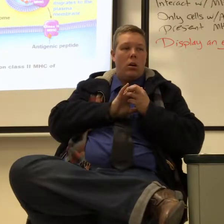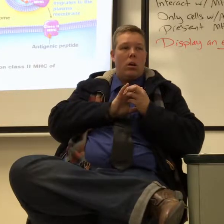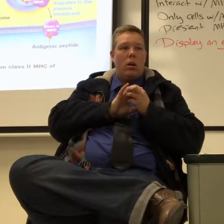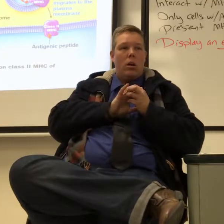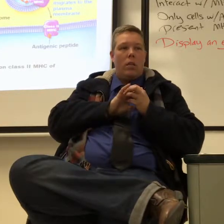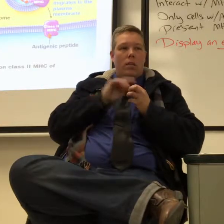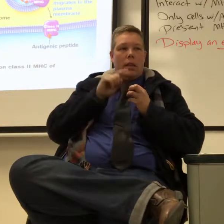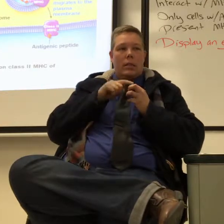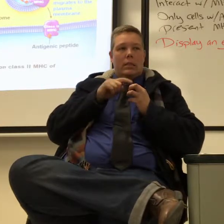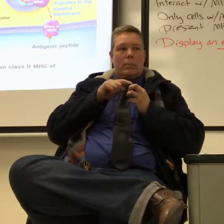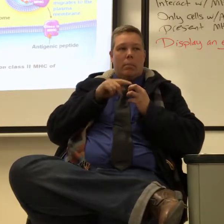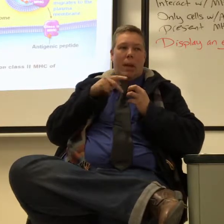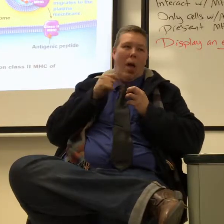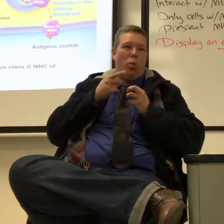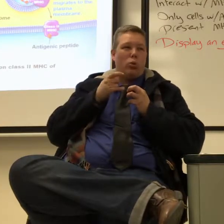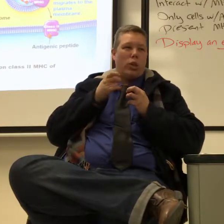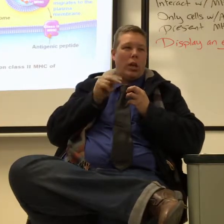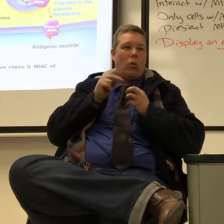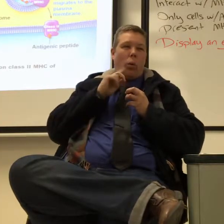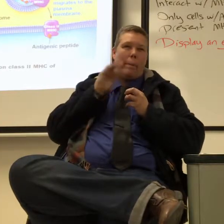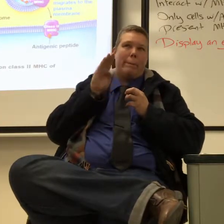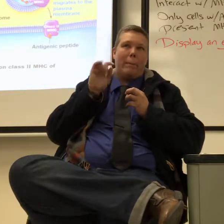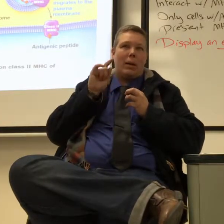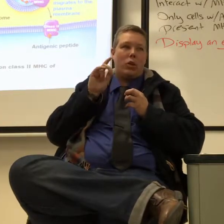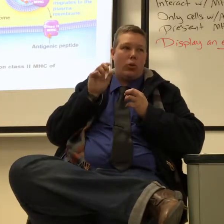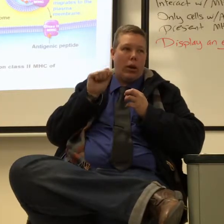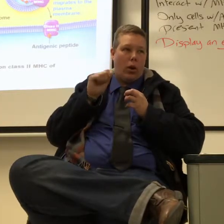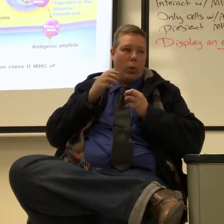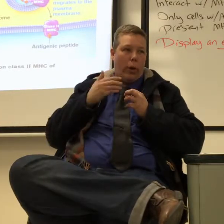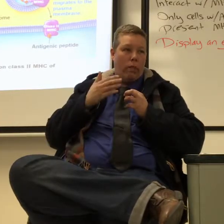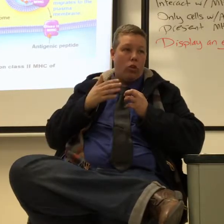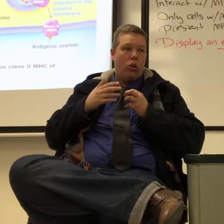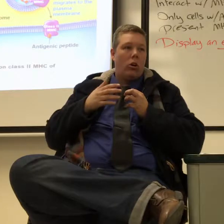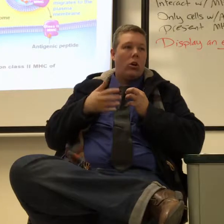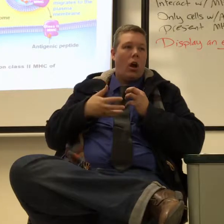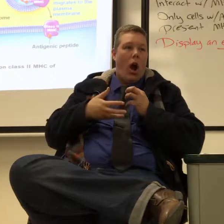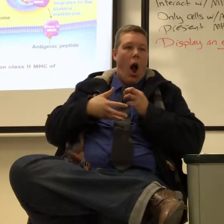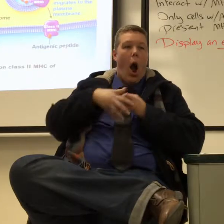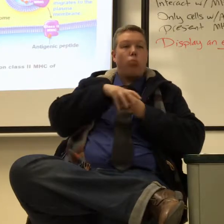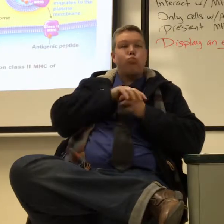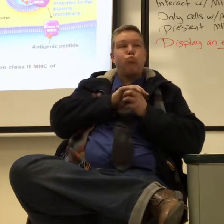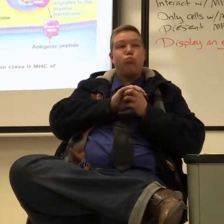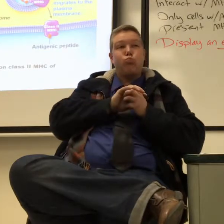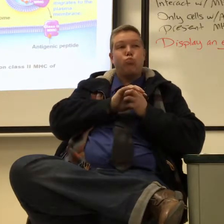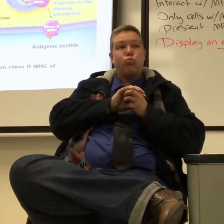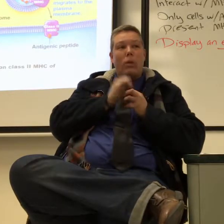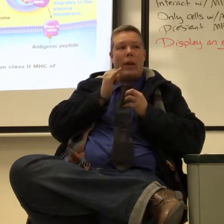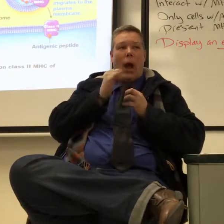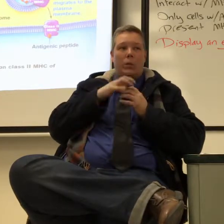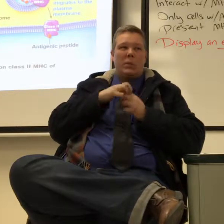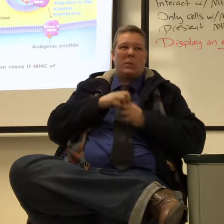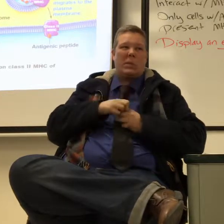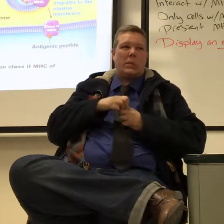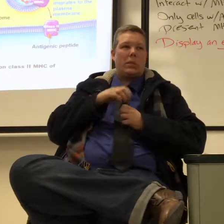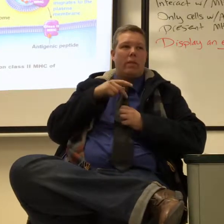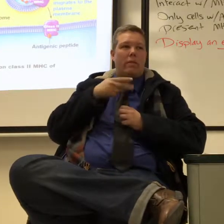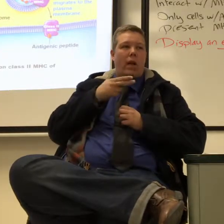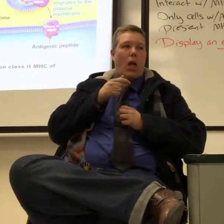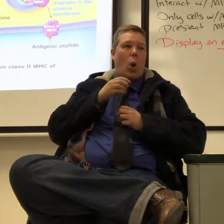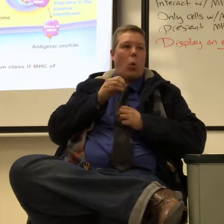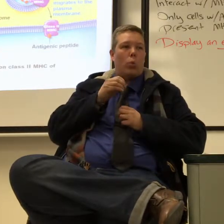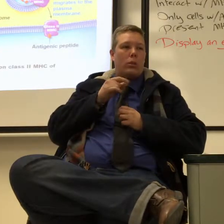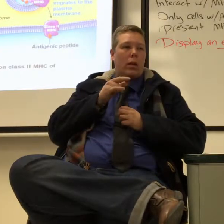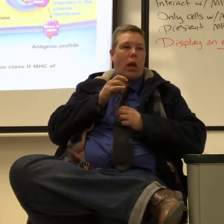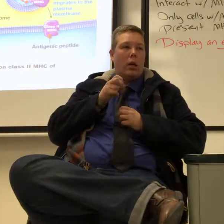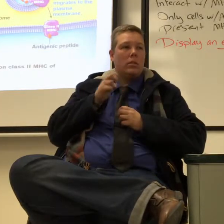this pathogen, this bacteria, as they call it. Well, it's already been phagocytized. I mean, this is already a recognition